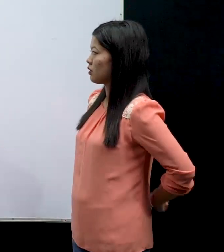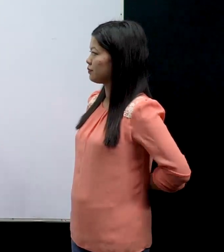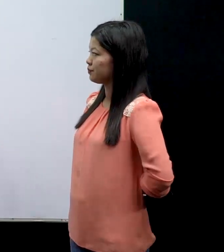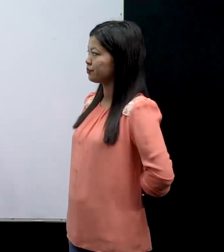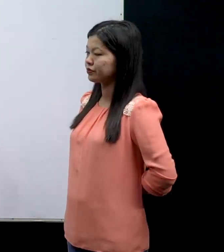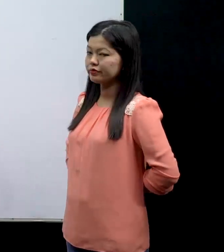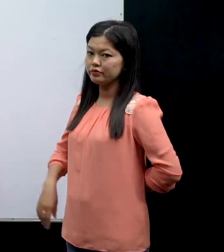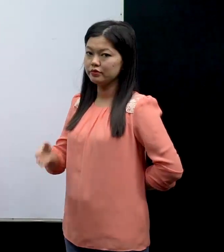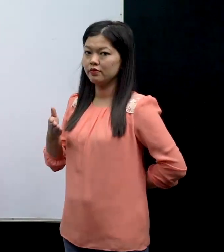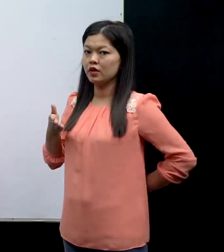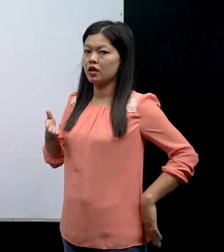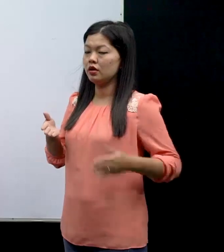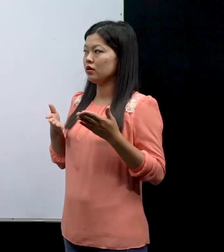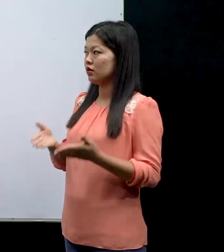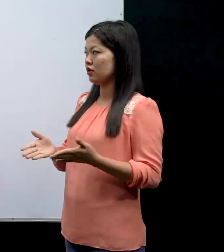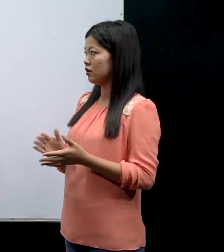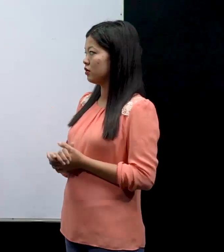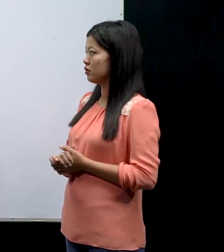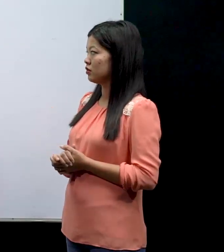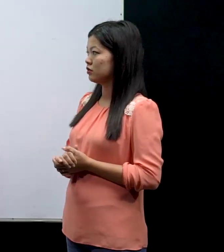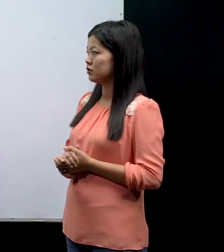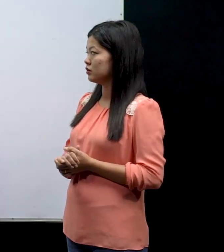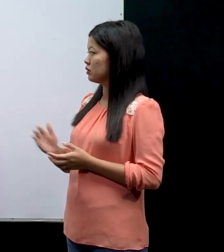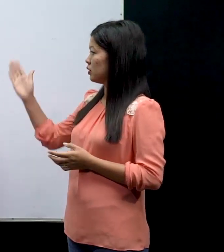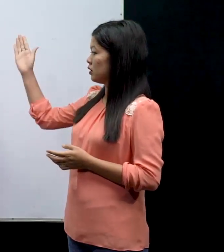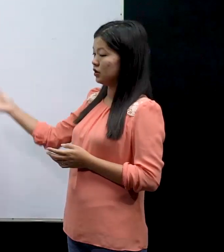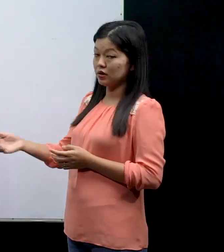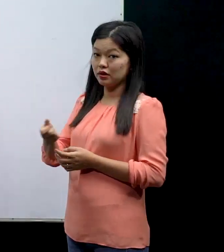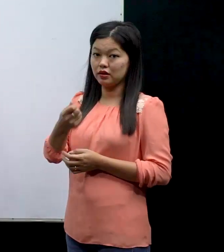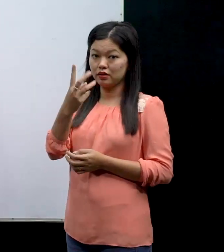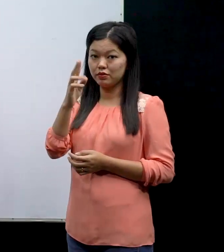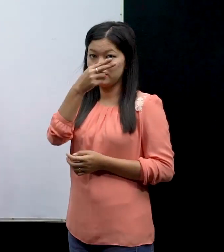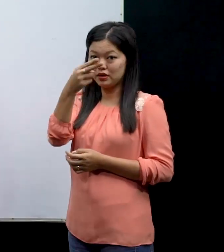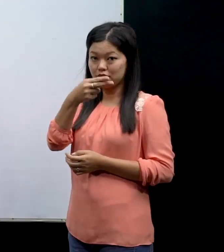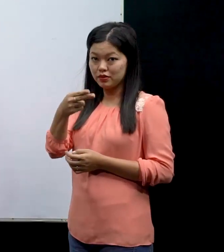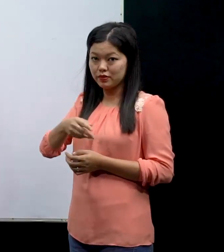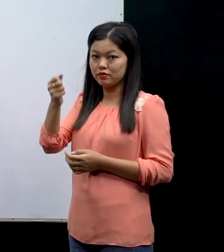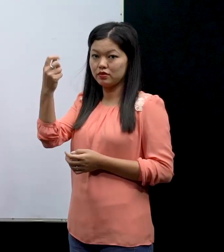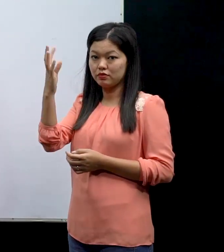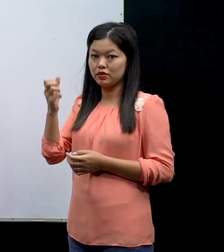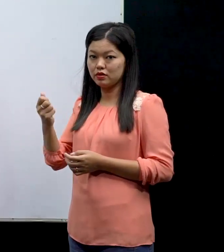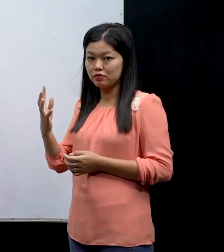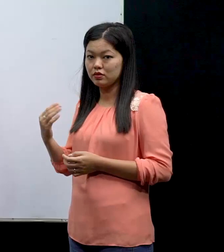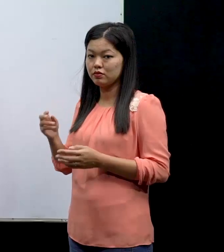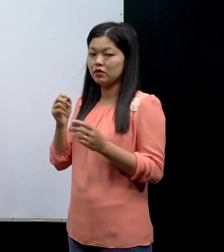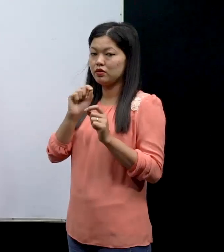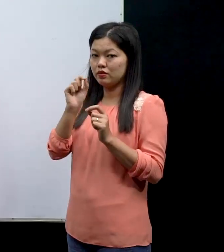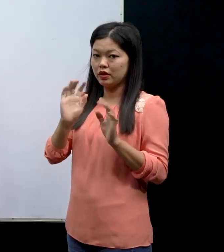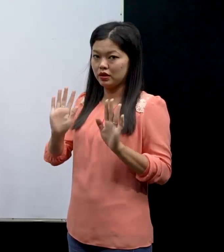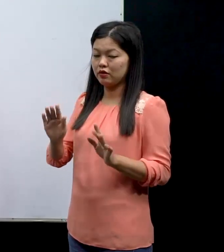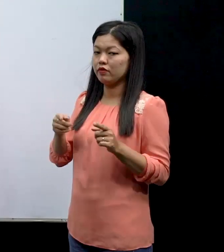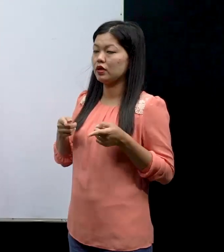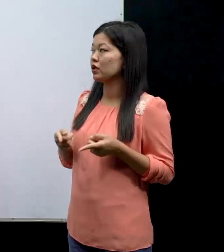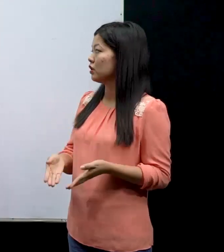so students, now we are going to calculate the molecular mass. So the question will